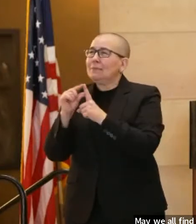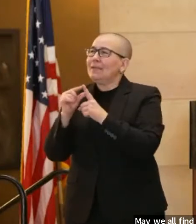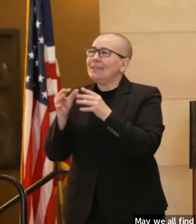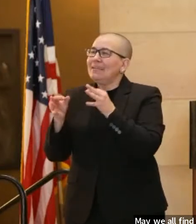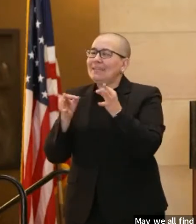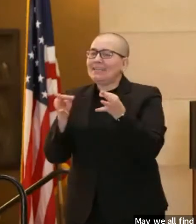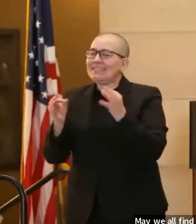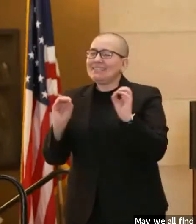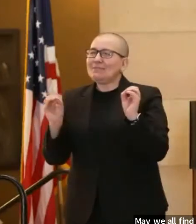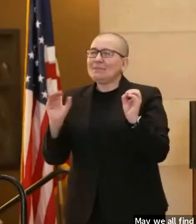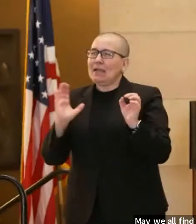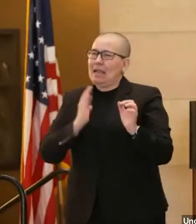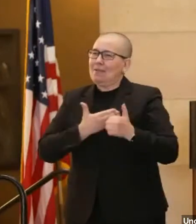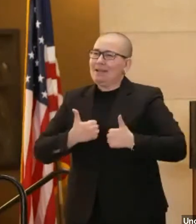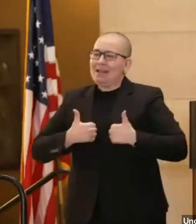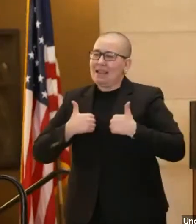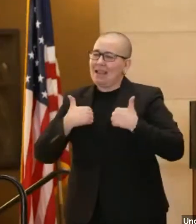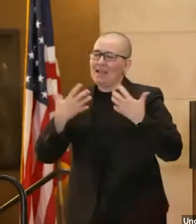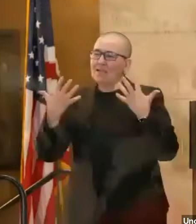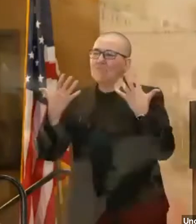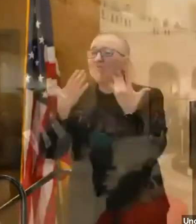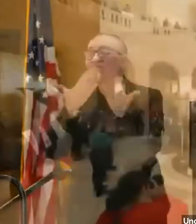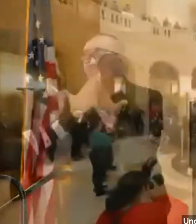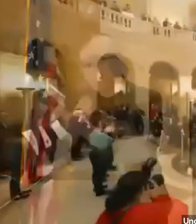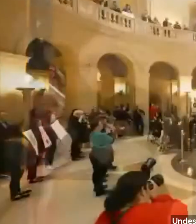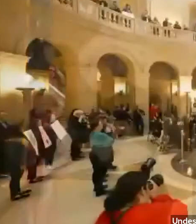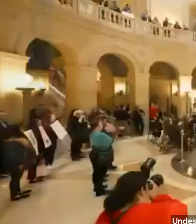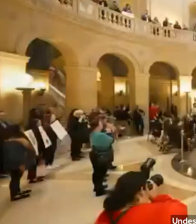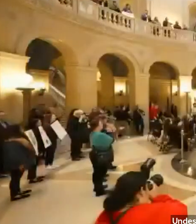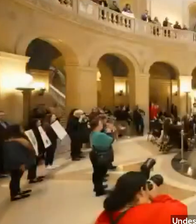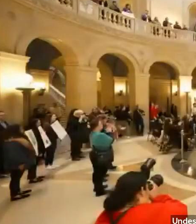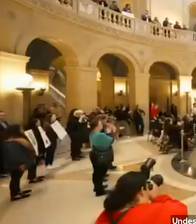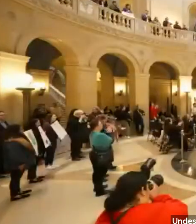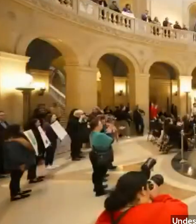lives. Gichimi Gwech, thank you so much.